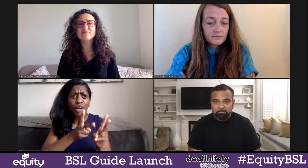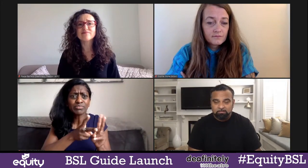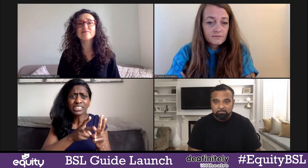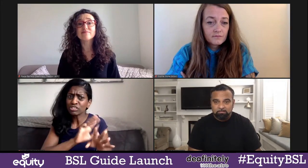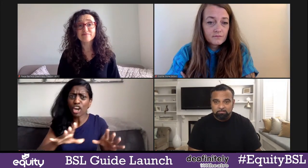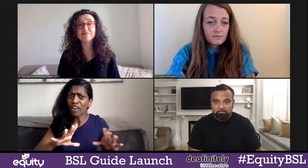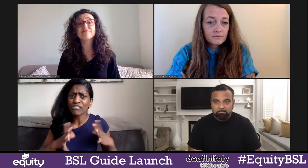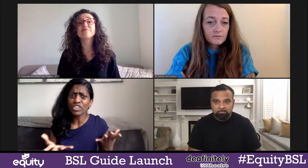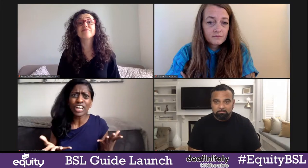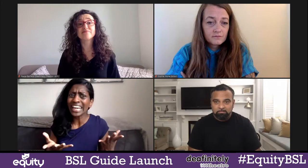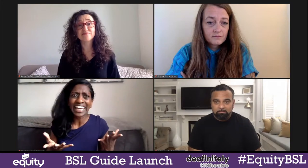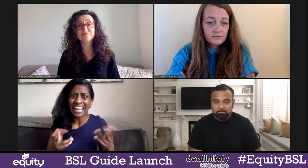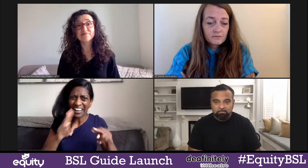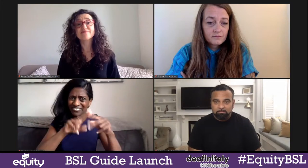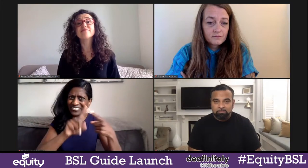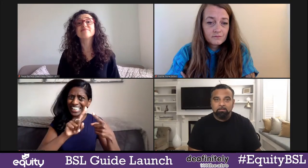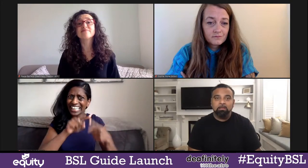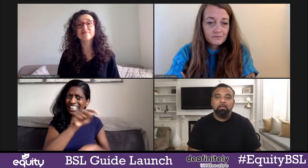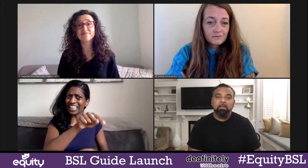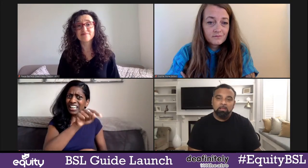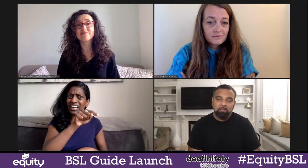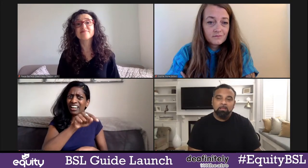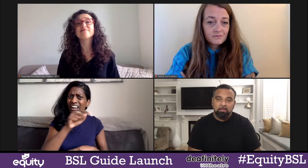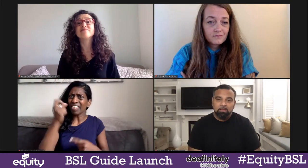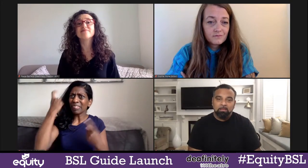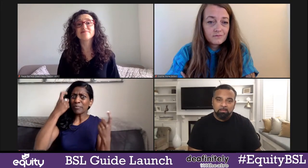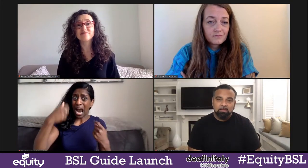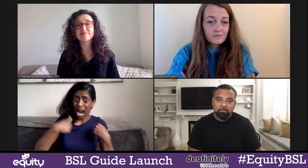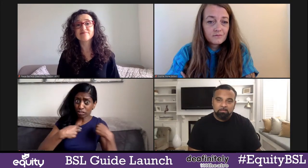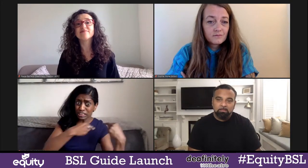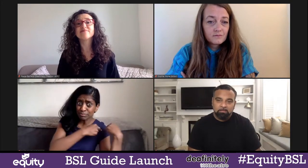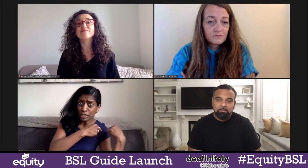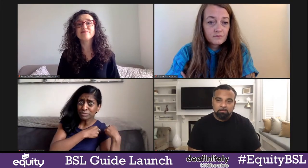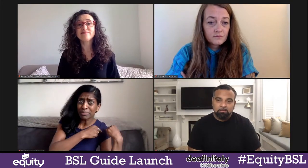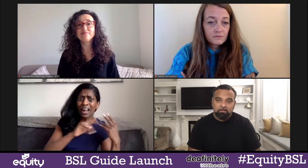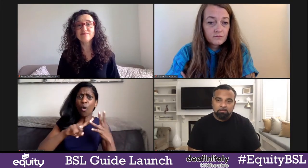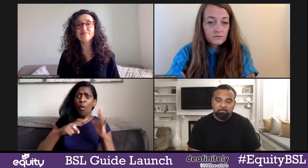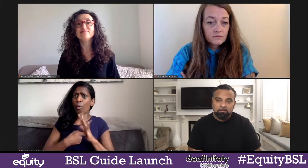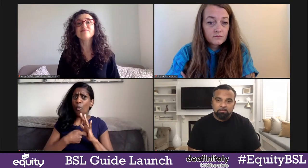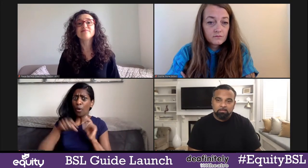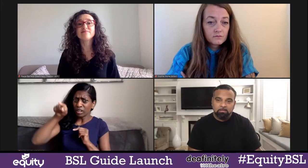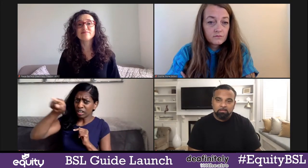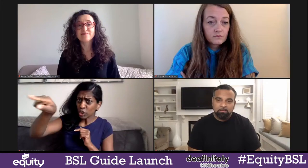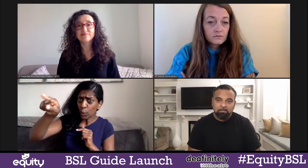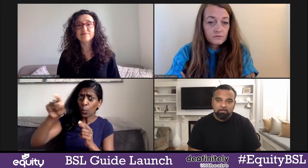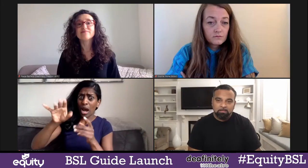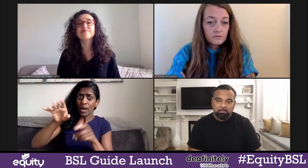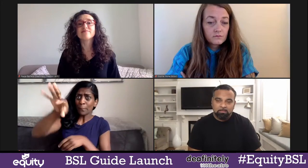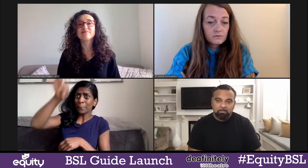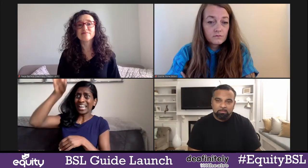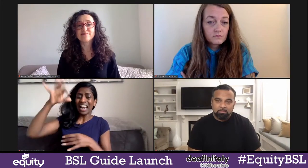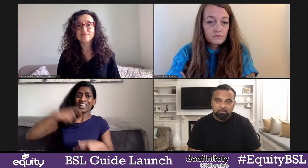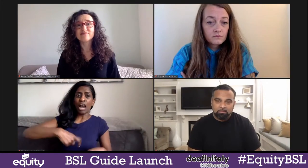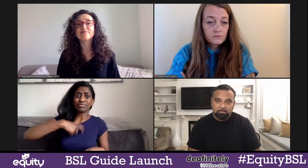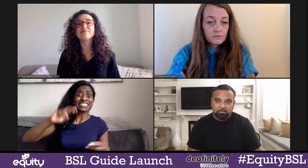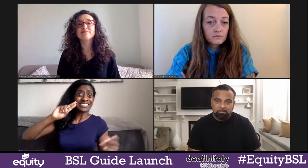somebody. Then I ask them who's going to pay the fee for the interpreter because they're not free. Is that going to be my